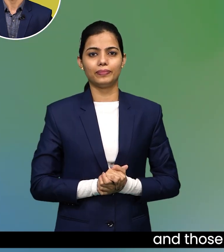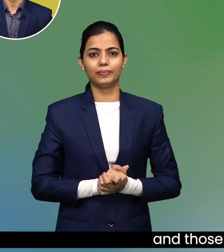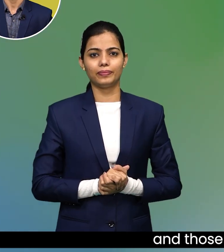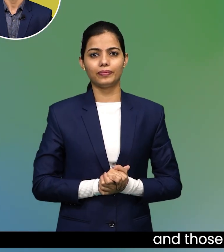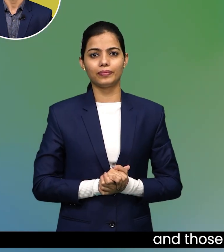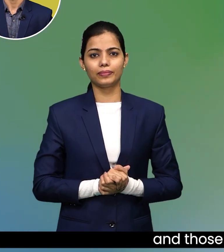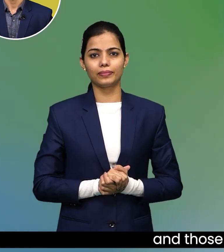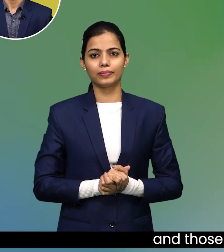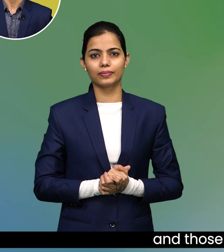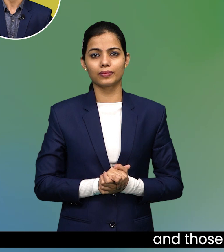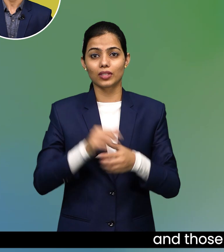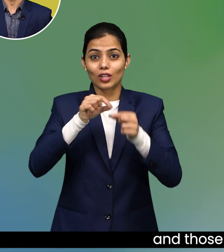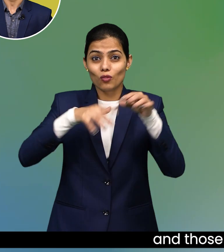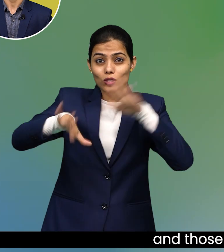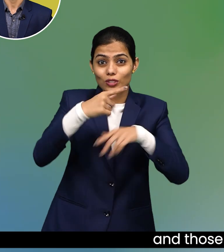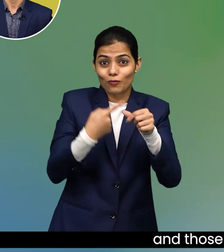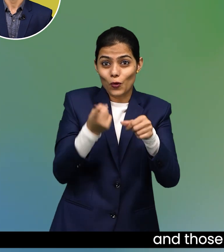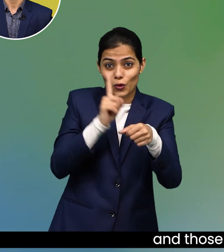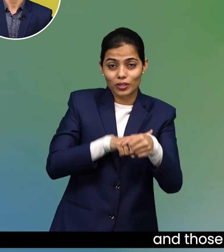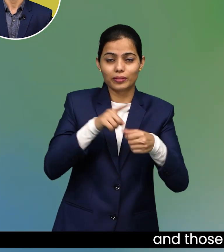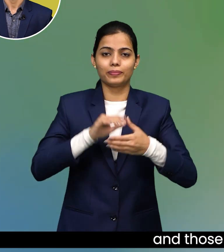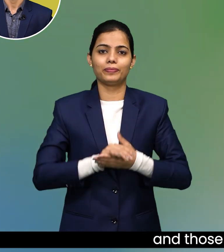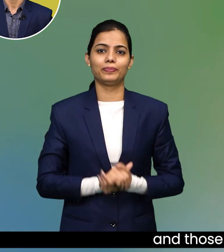and those that originate